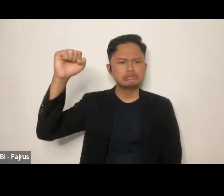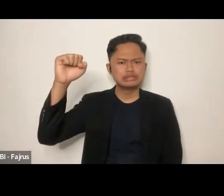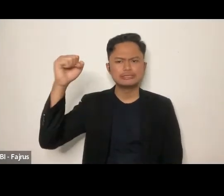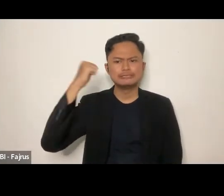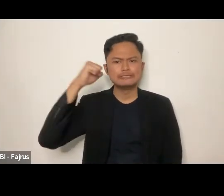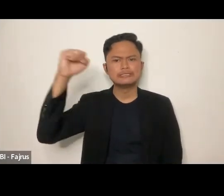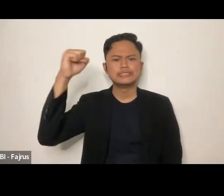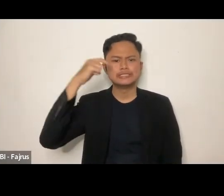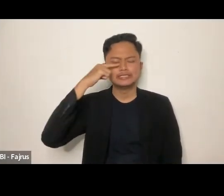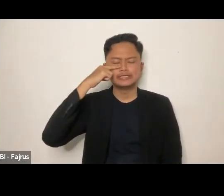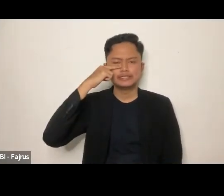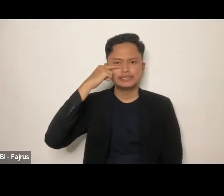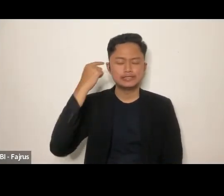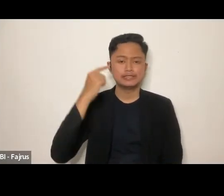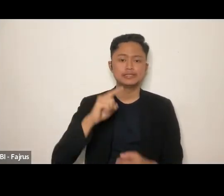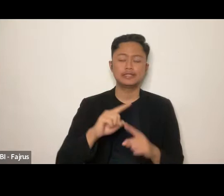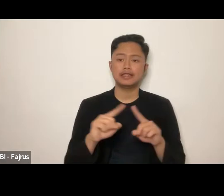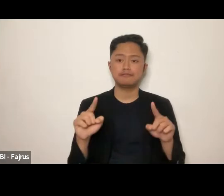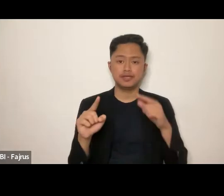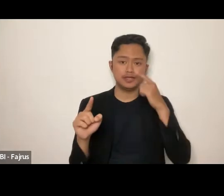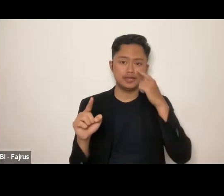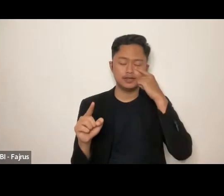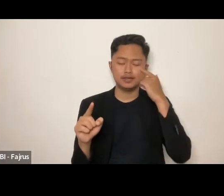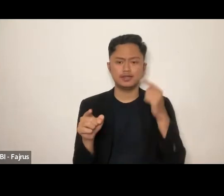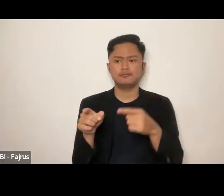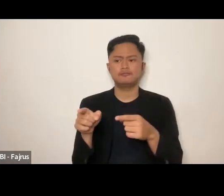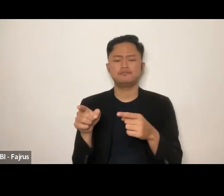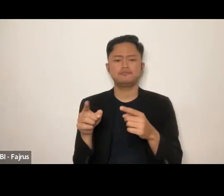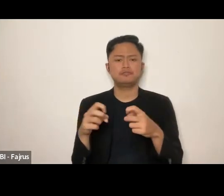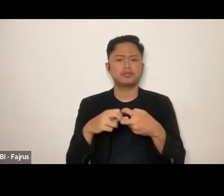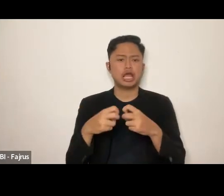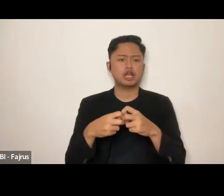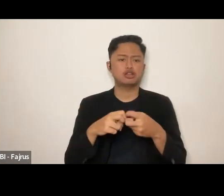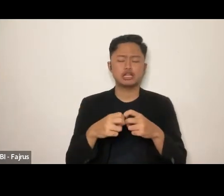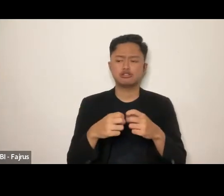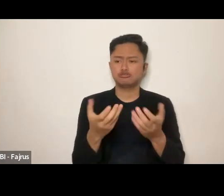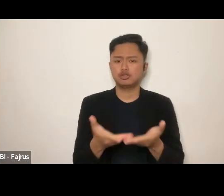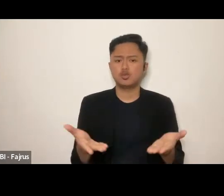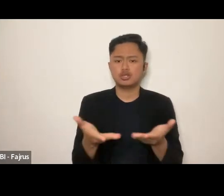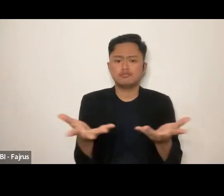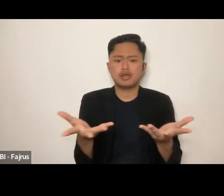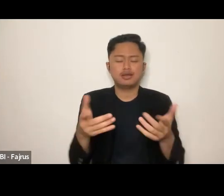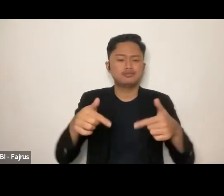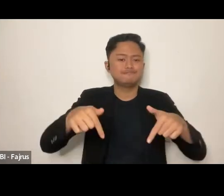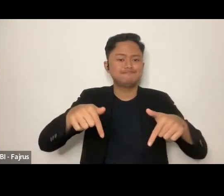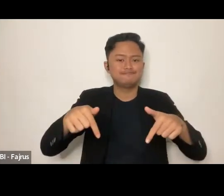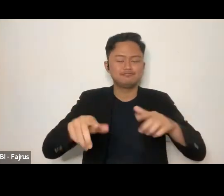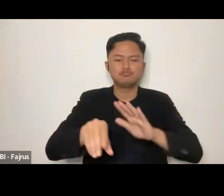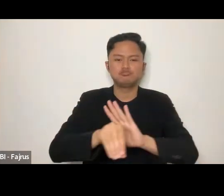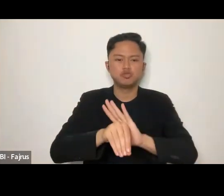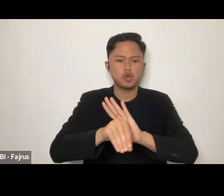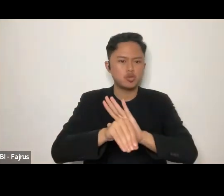But then that's not the case that's happening here in West Papua.